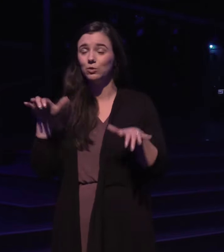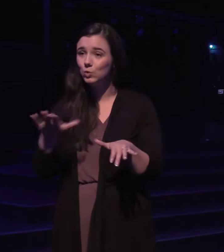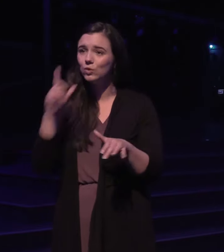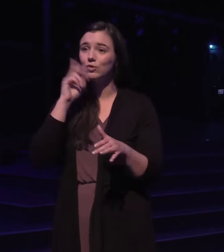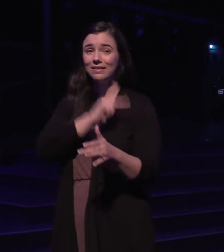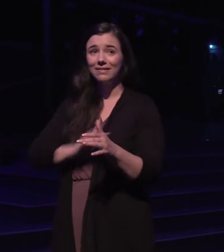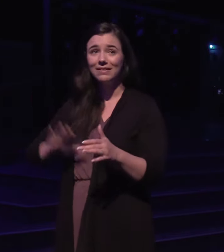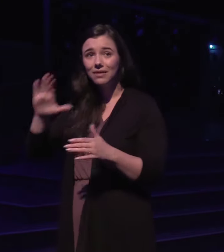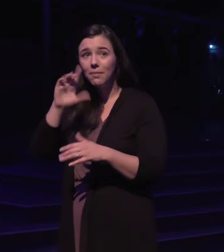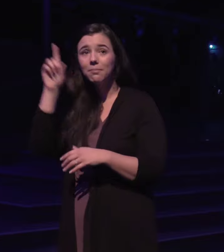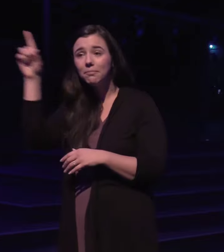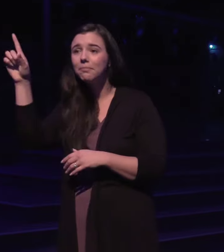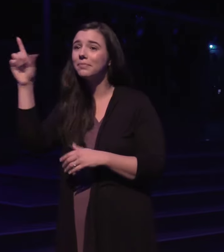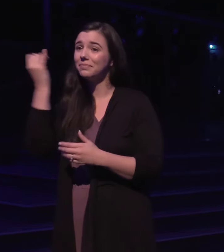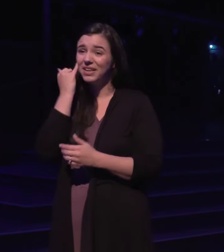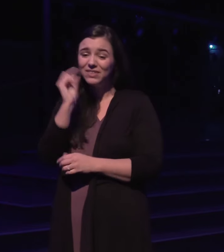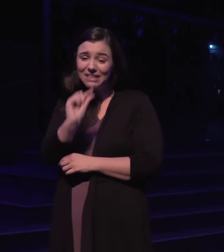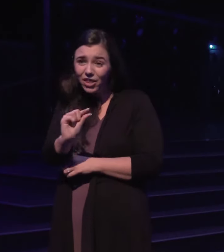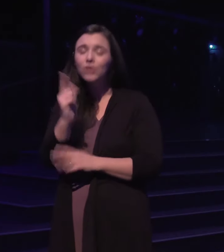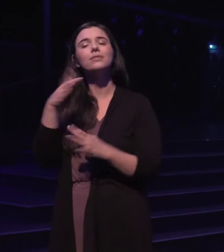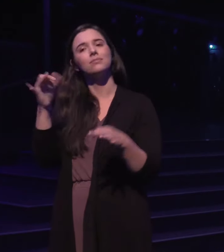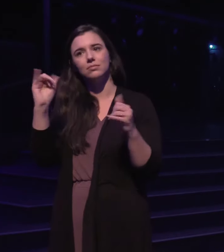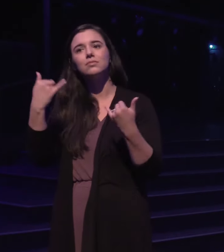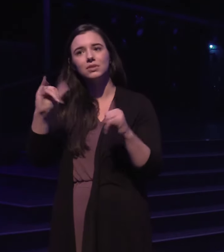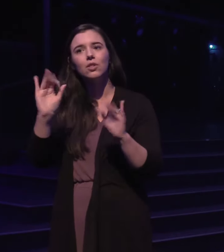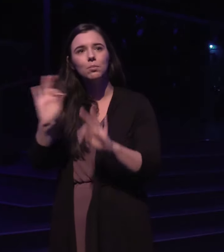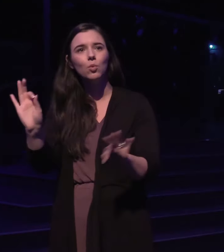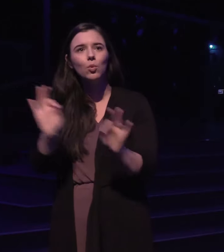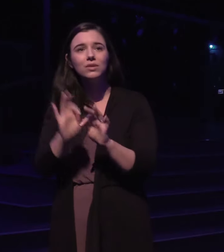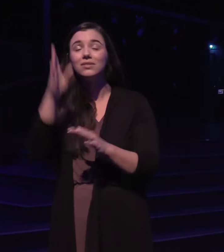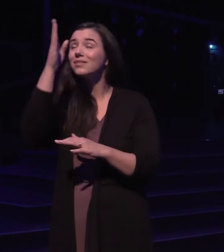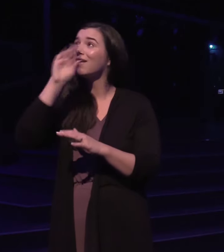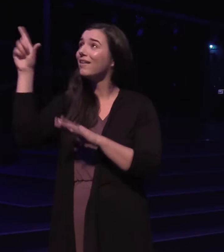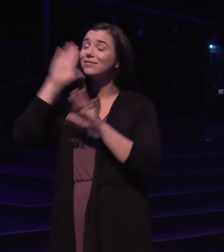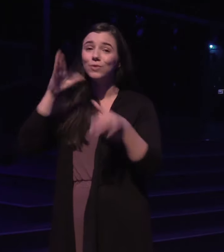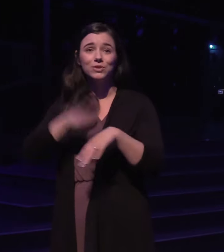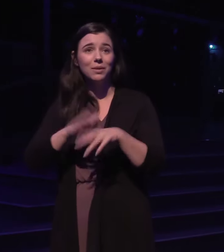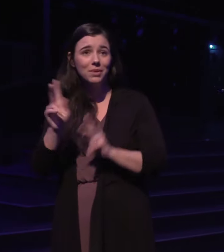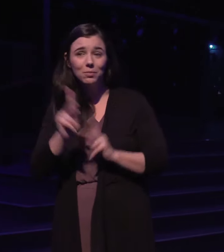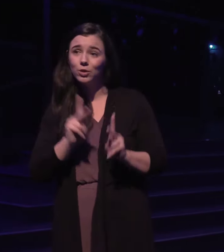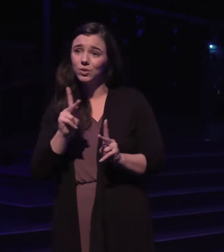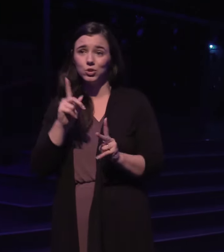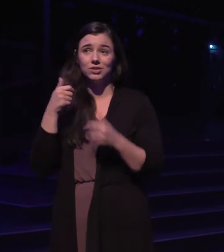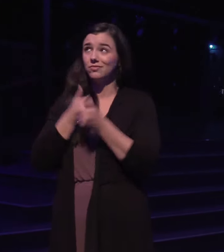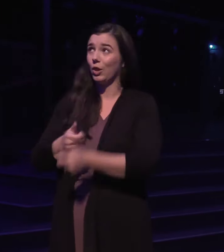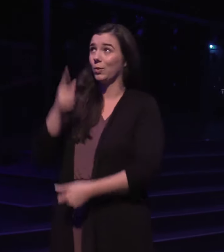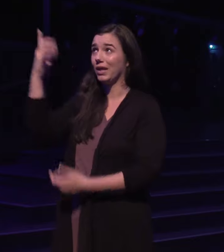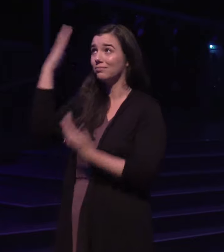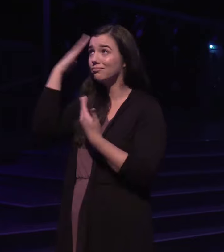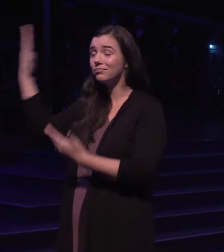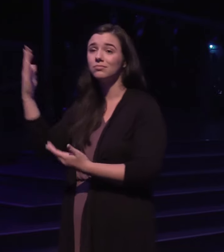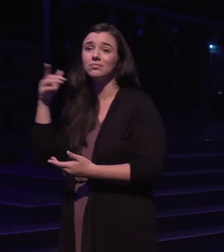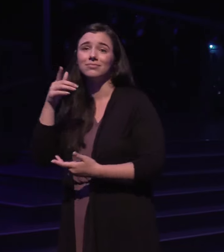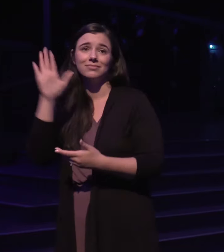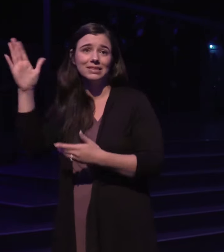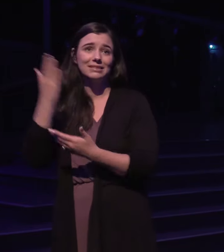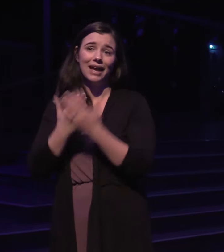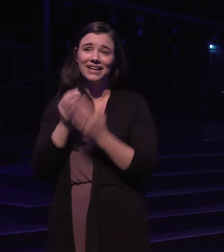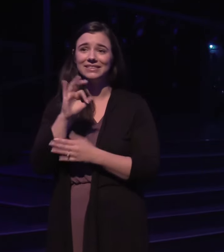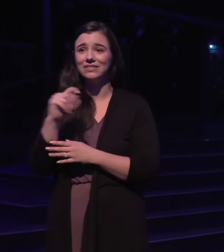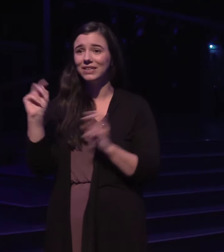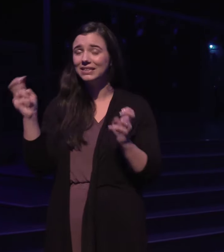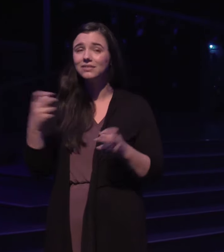kingdom, even though you think it's little, it's important. God is all about people, so we're just being obedient. We're being his hands and feet. I love